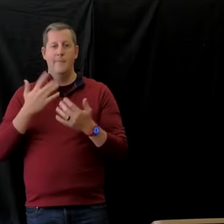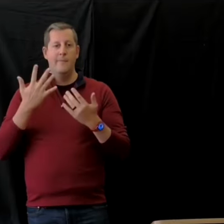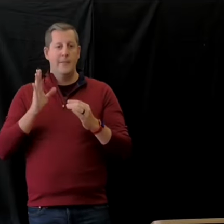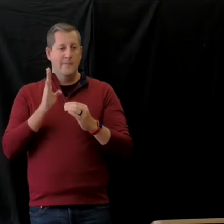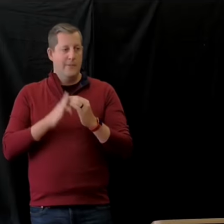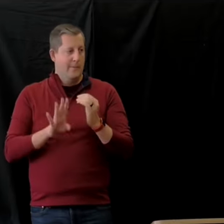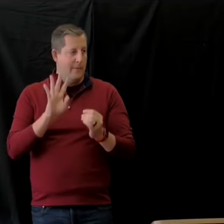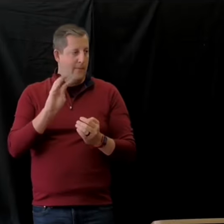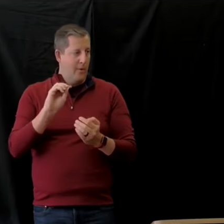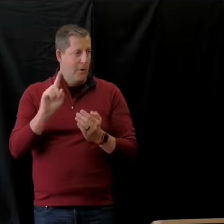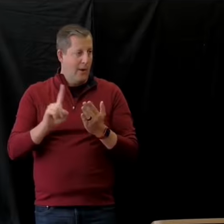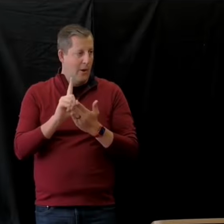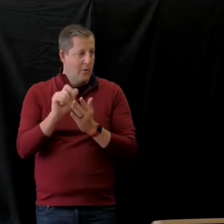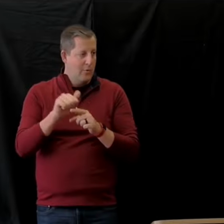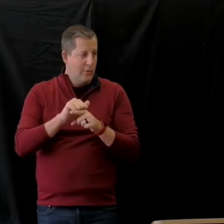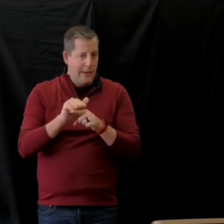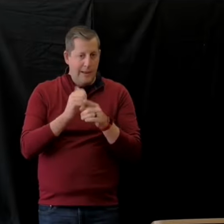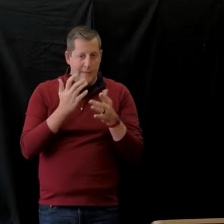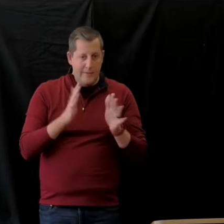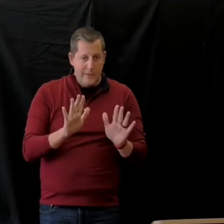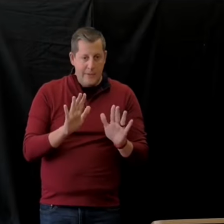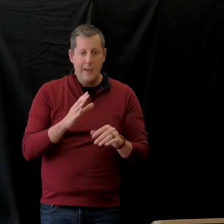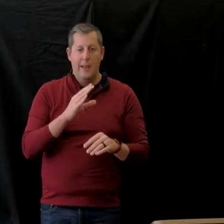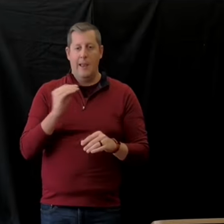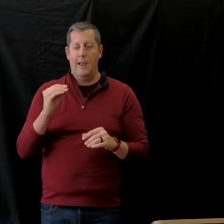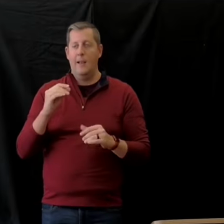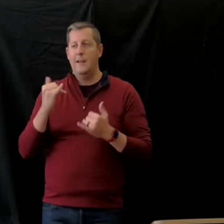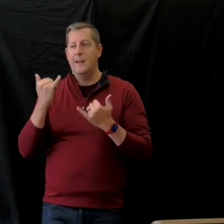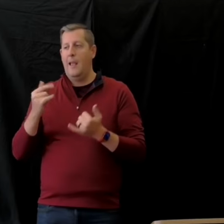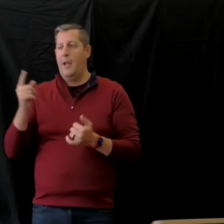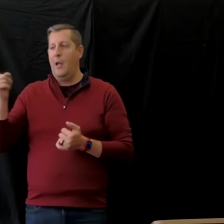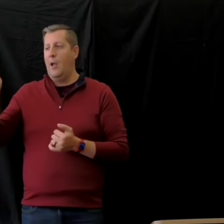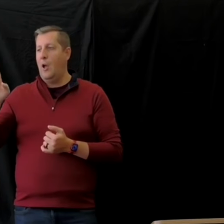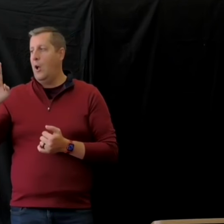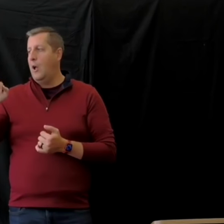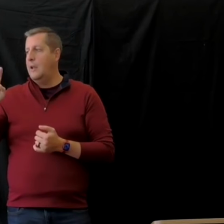is when it began again. So that's when I had my 40 hours of practice.